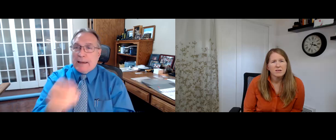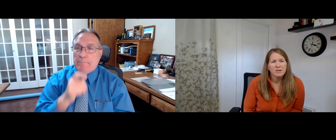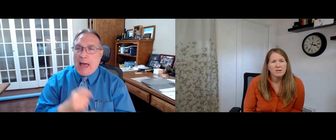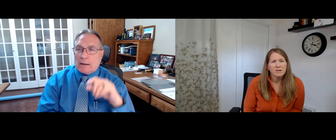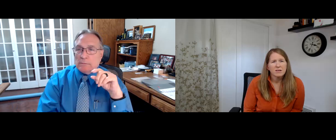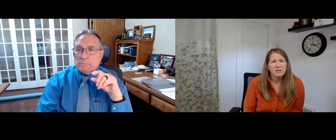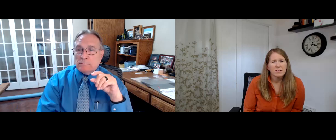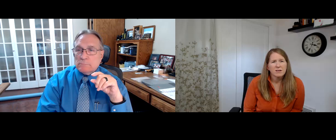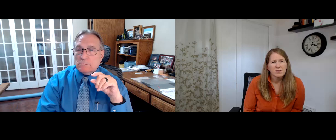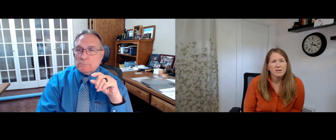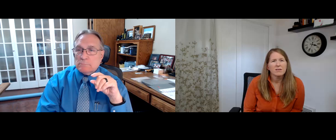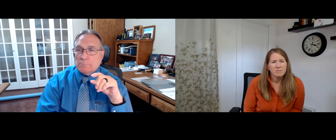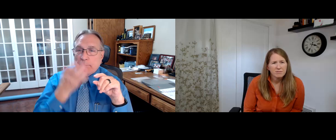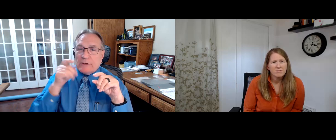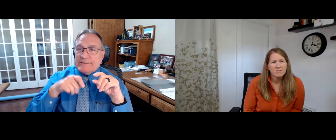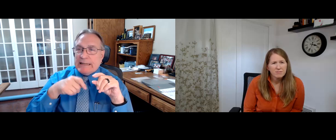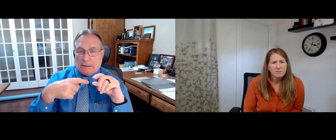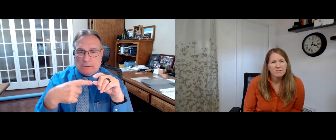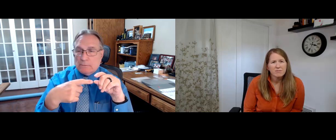get back because need.